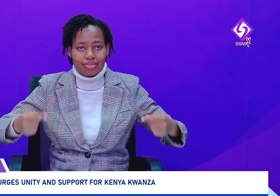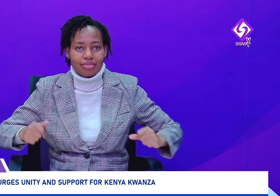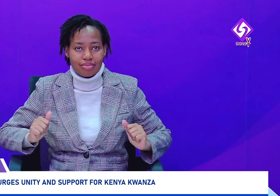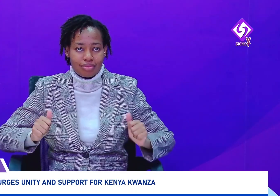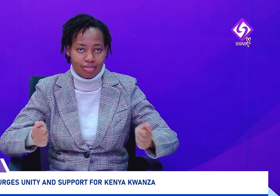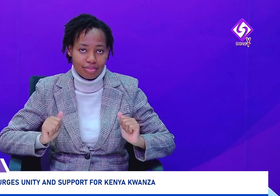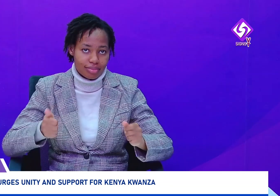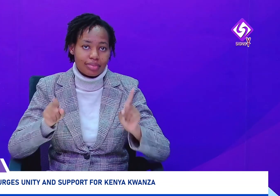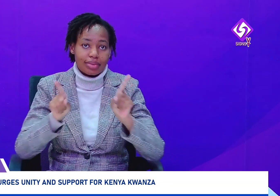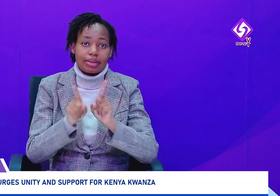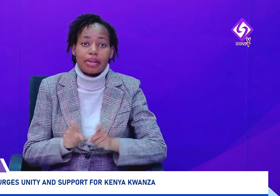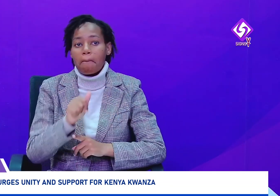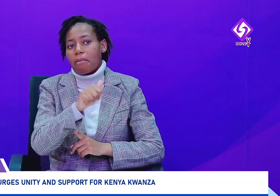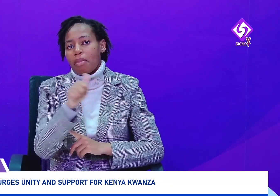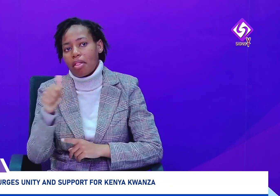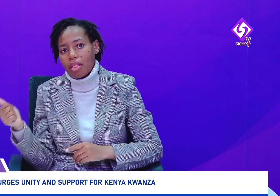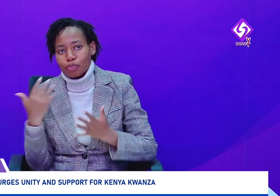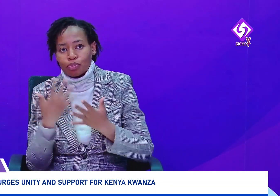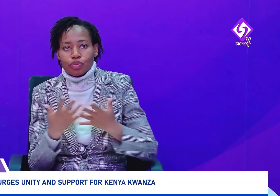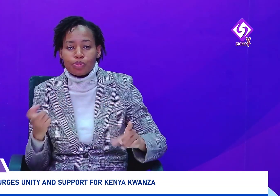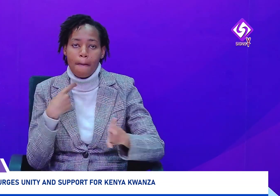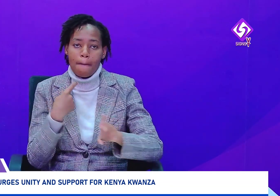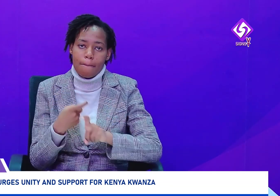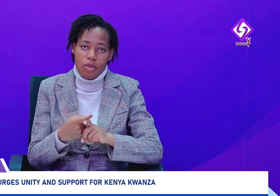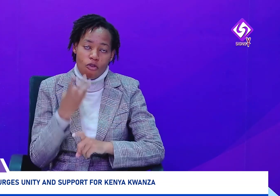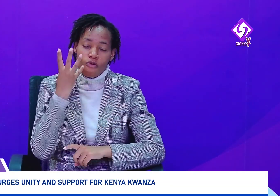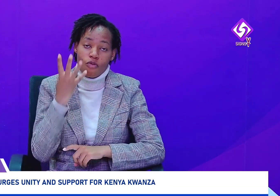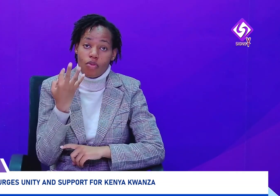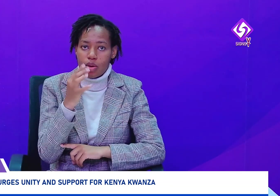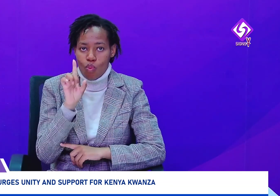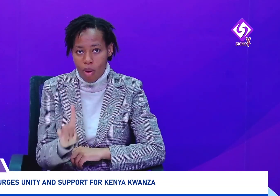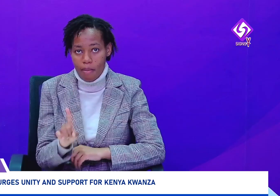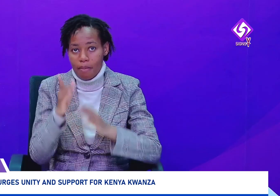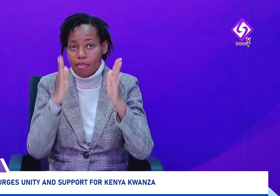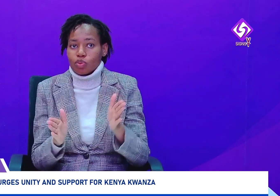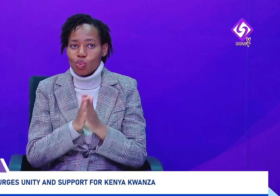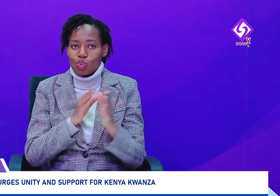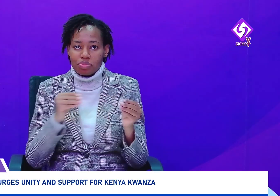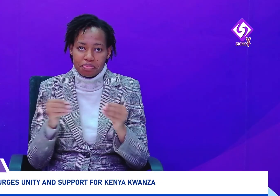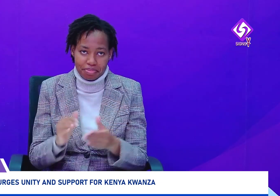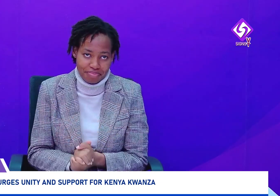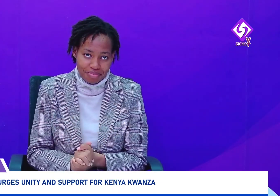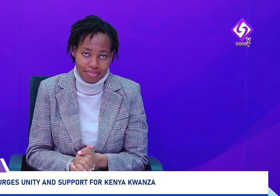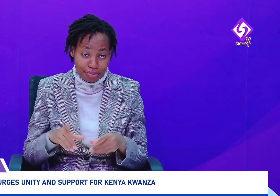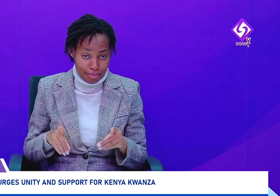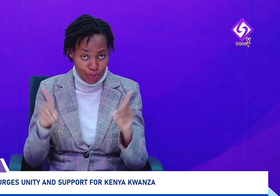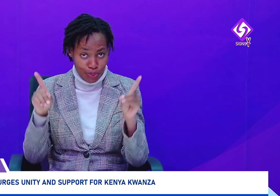Governor Fernandez Barasa donated wheelchairs and various other assistive tools to 431 persons